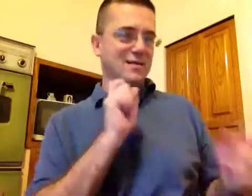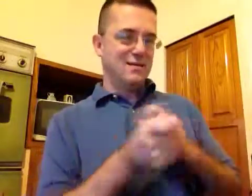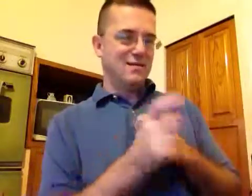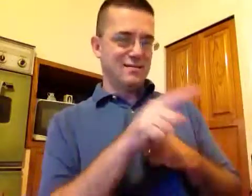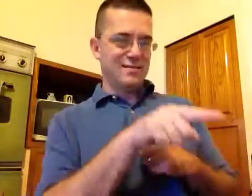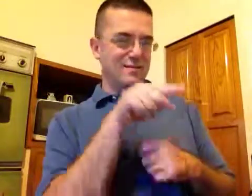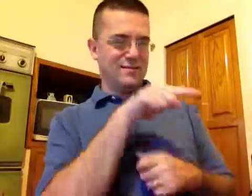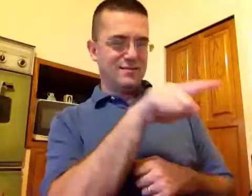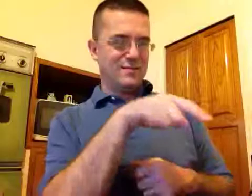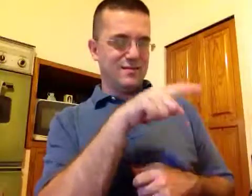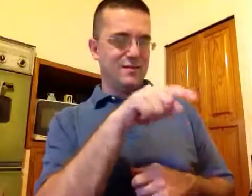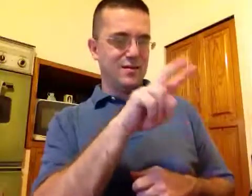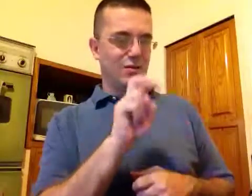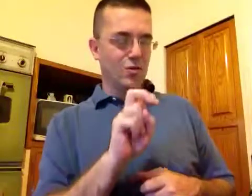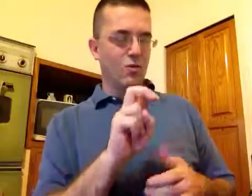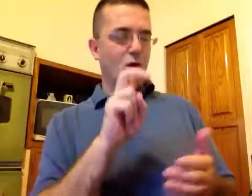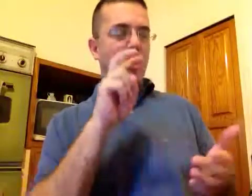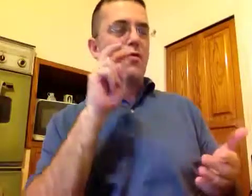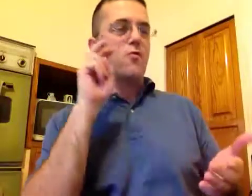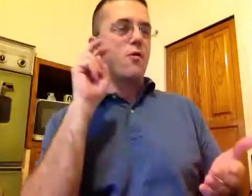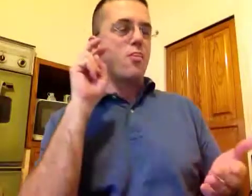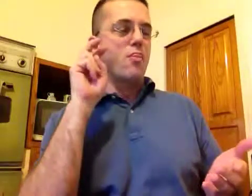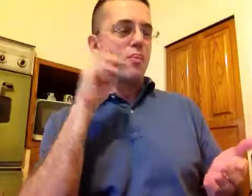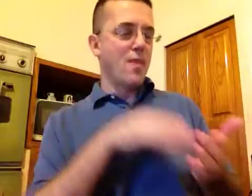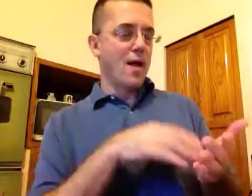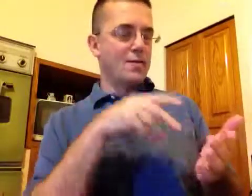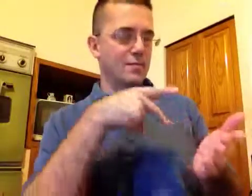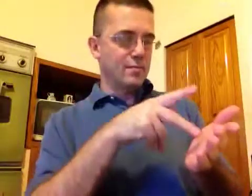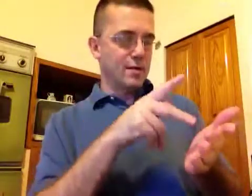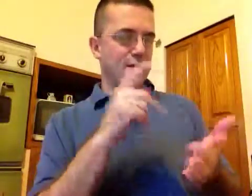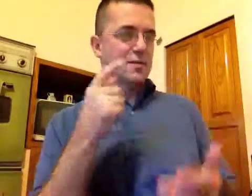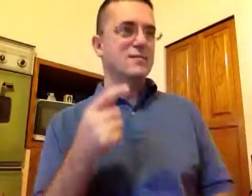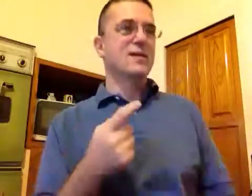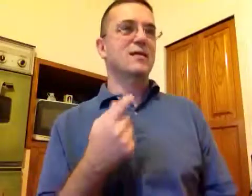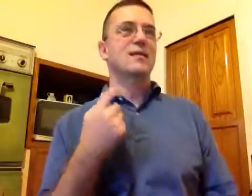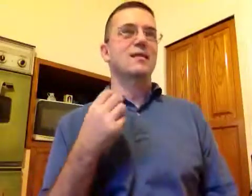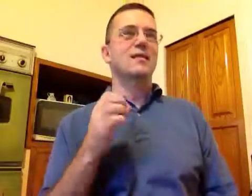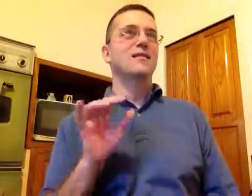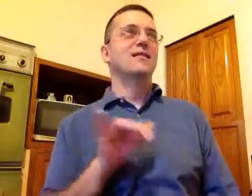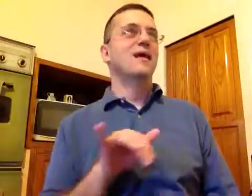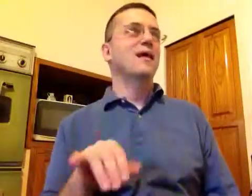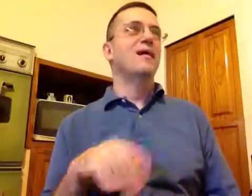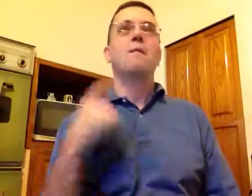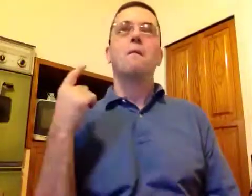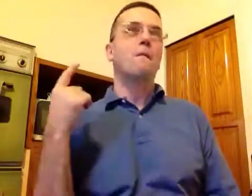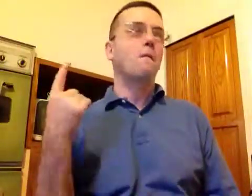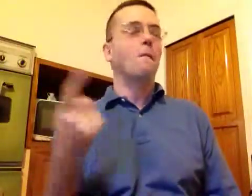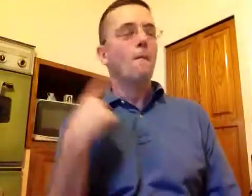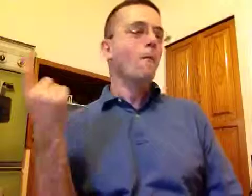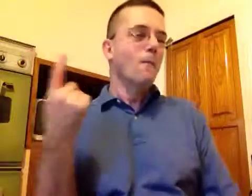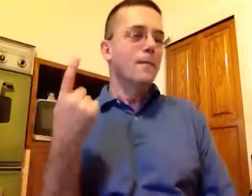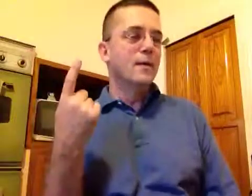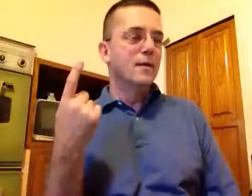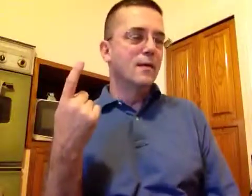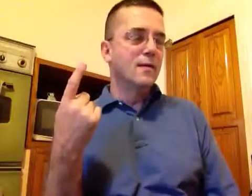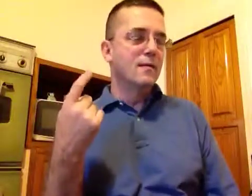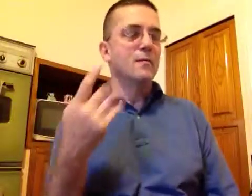a guy who could pay off $200,000 in 2 years. It's kind of a whoopee big deal. $10,000 out of $200,000 in 2 years. I